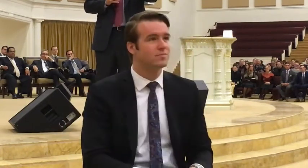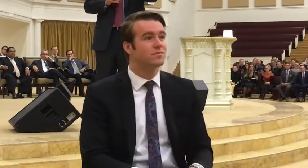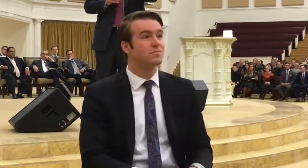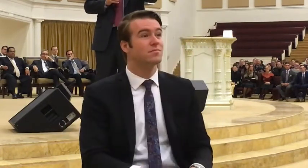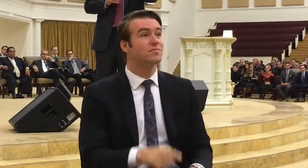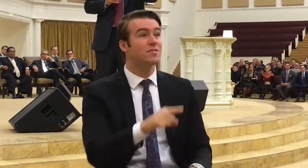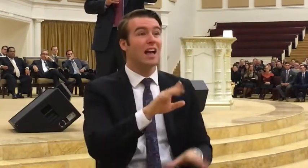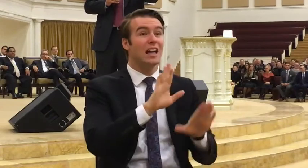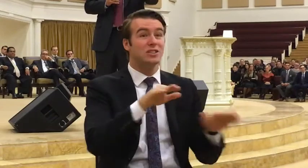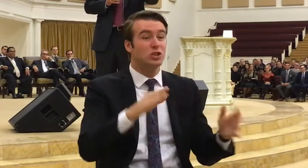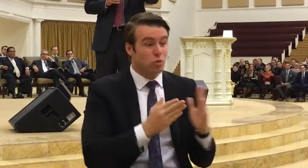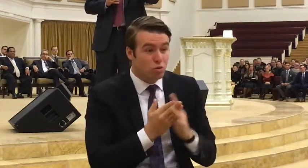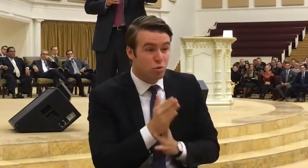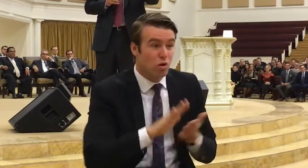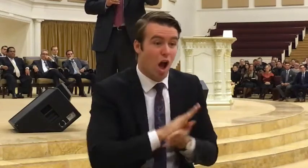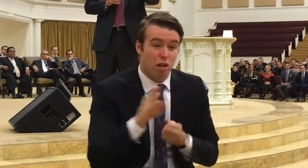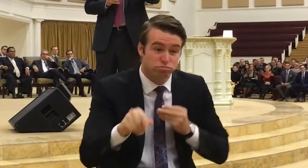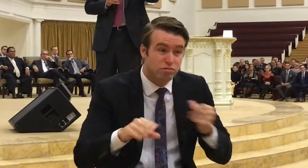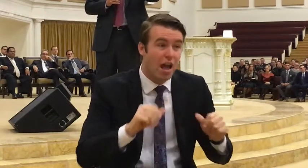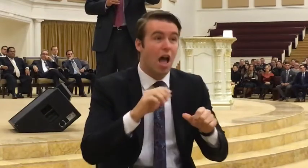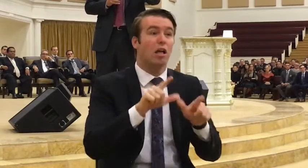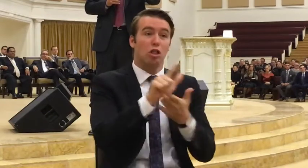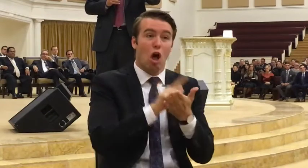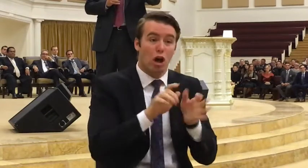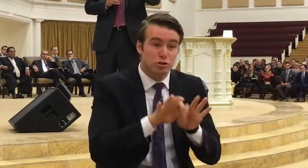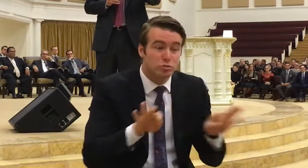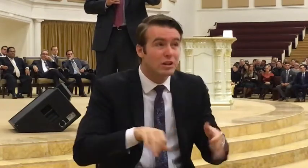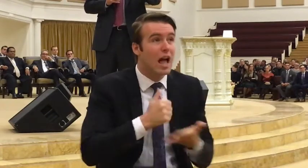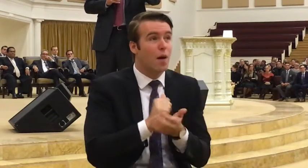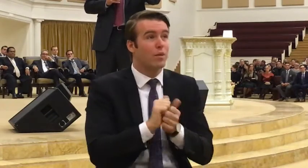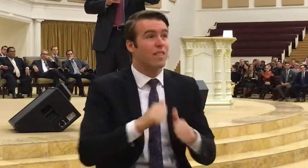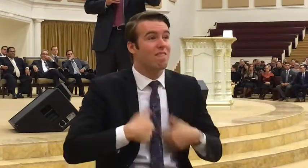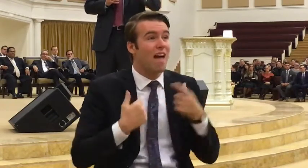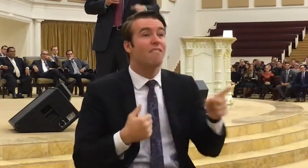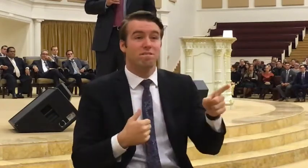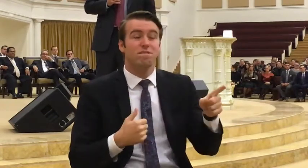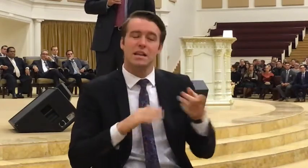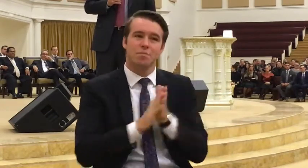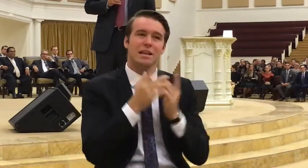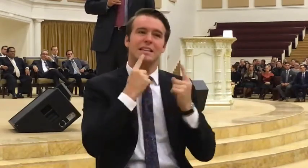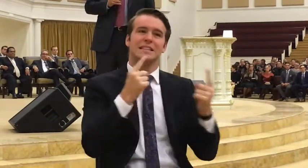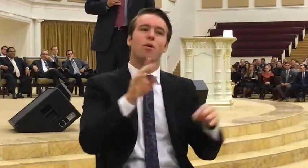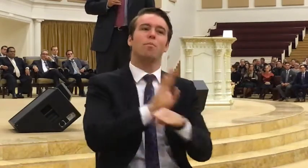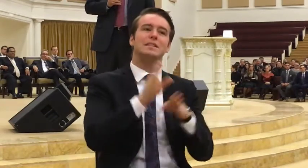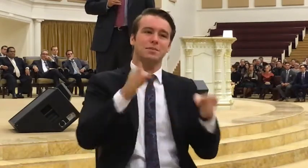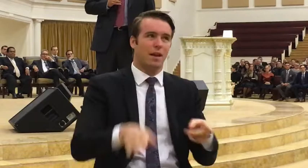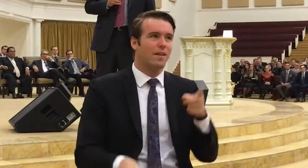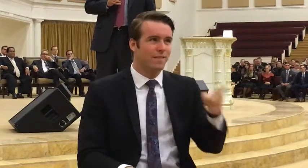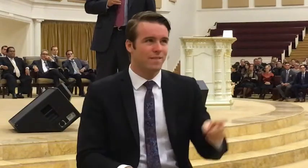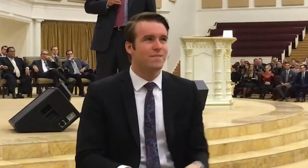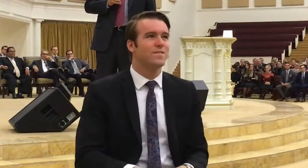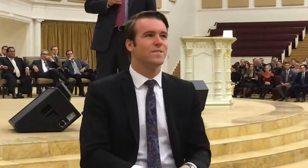put children through college and law degrees and helped them in life, I'd say you've been a successful businessman.